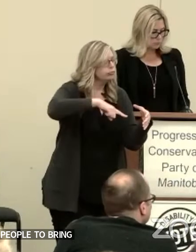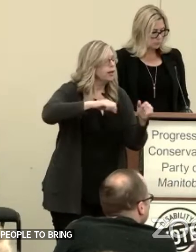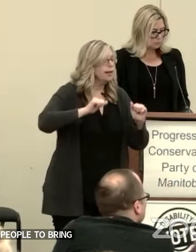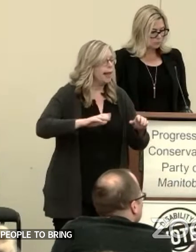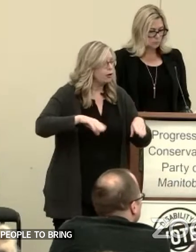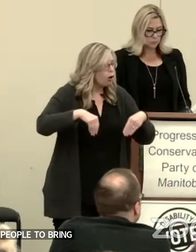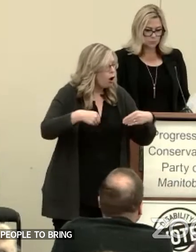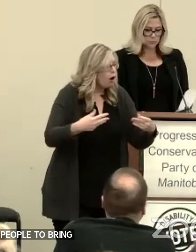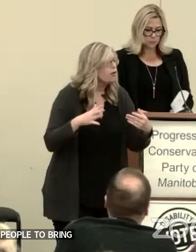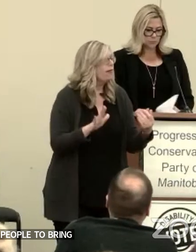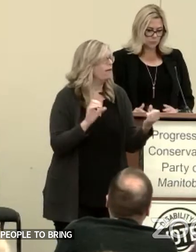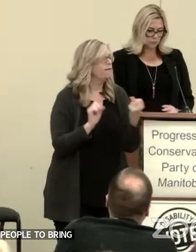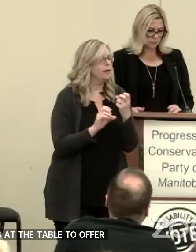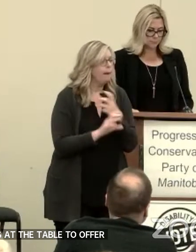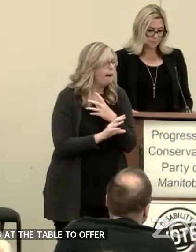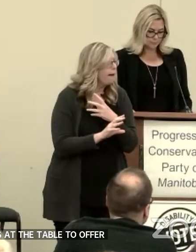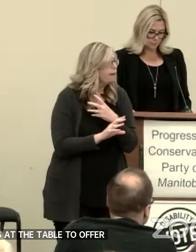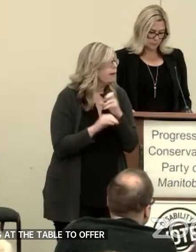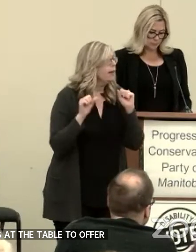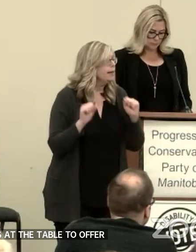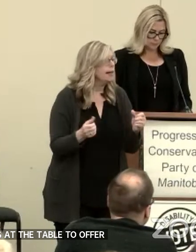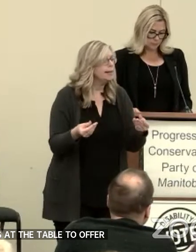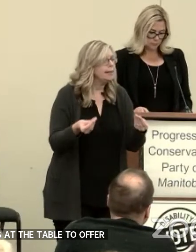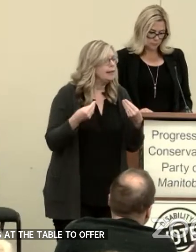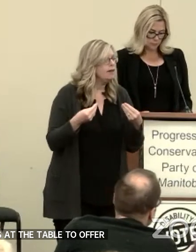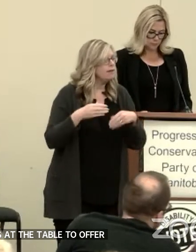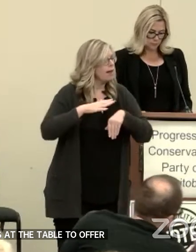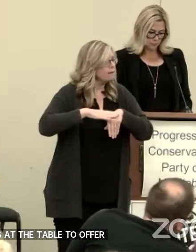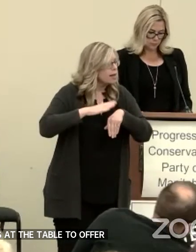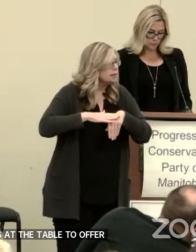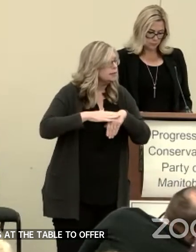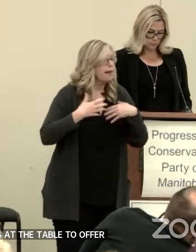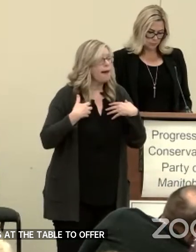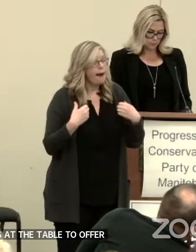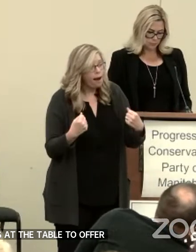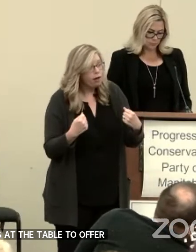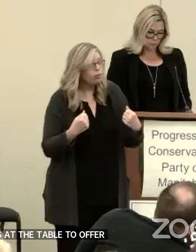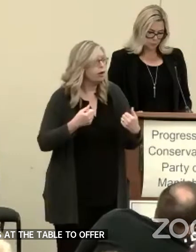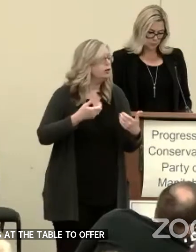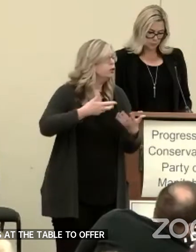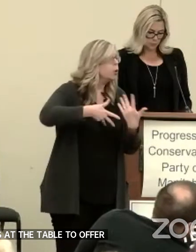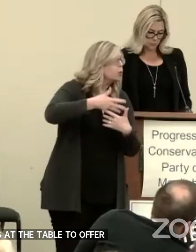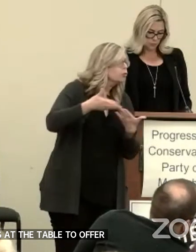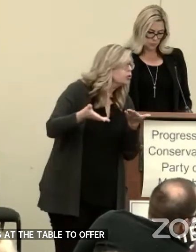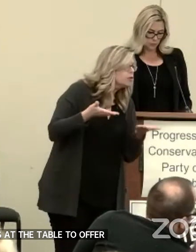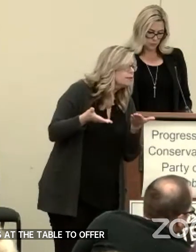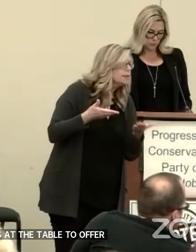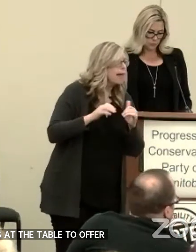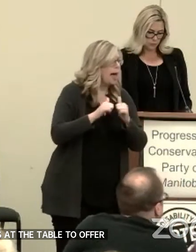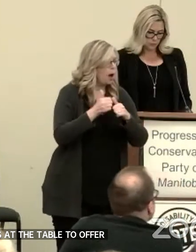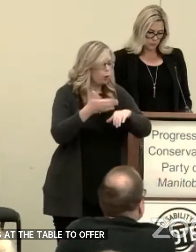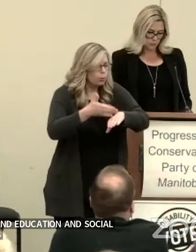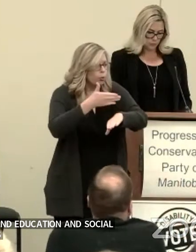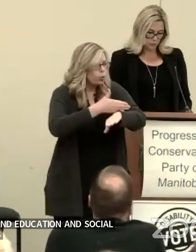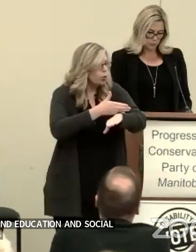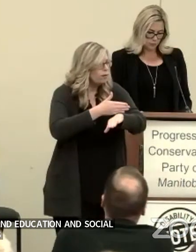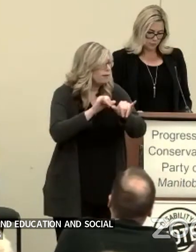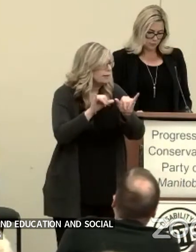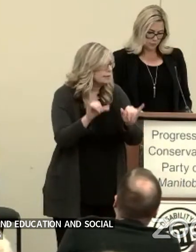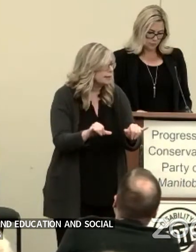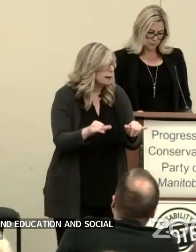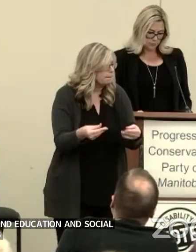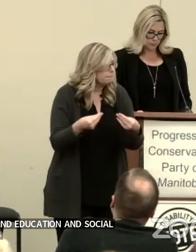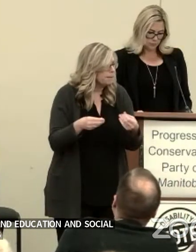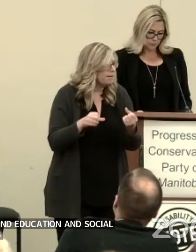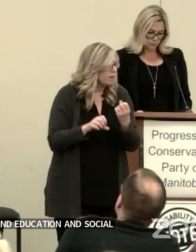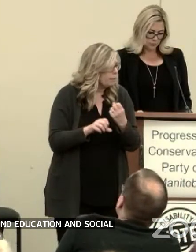offer feedback and advice on health and education and social services on how to improve the system. And then